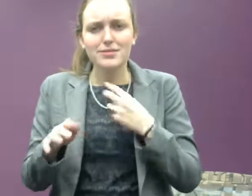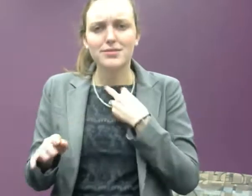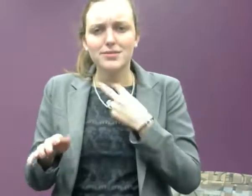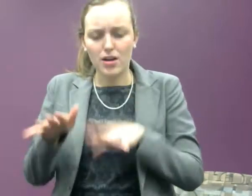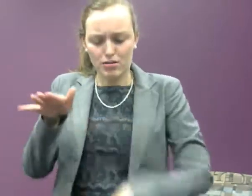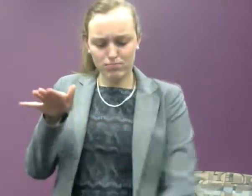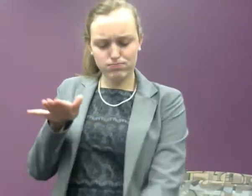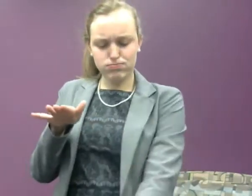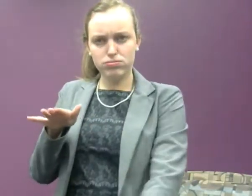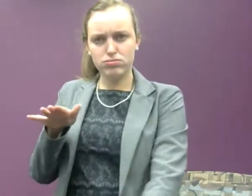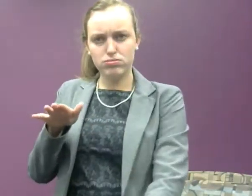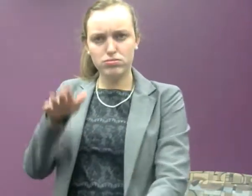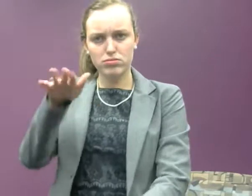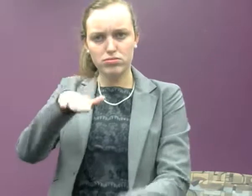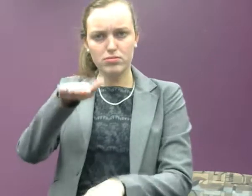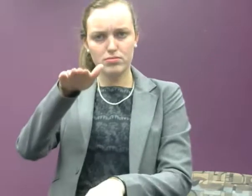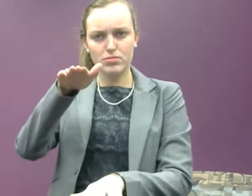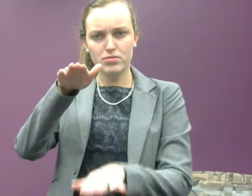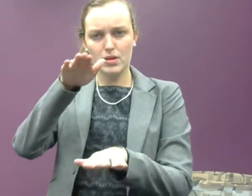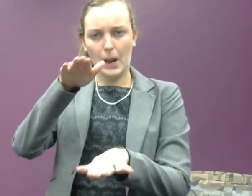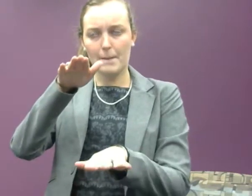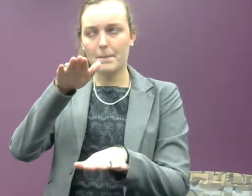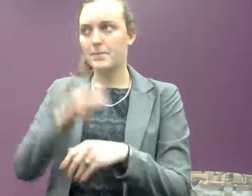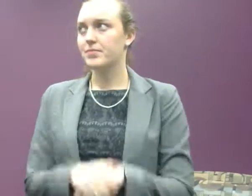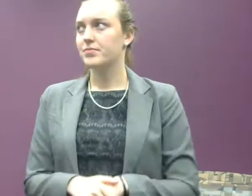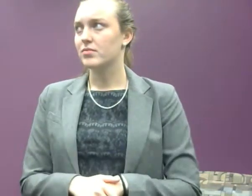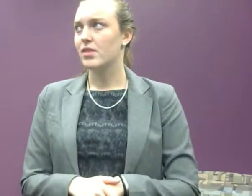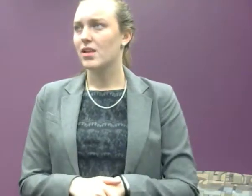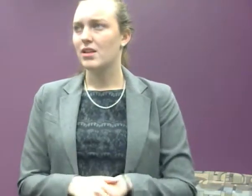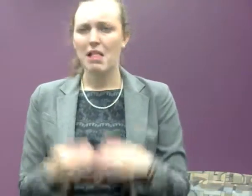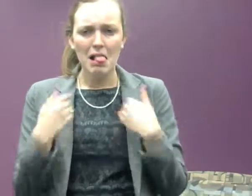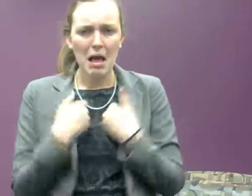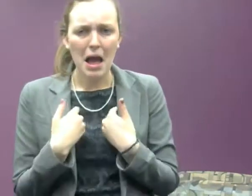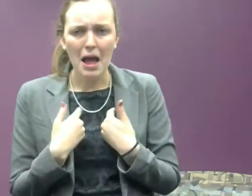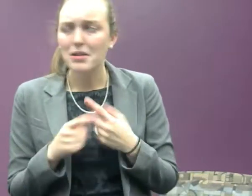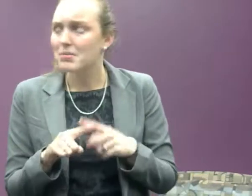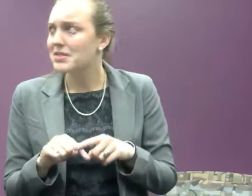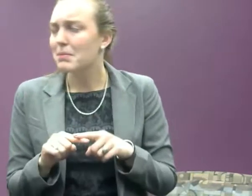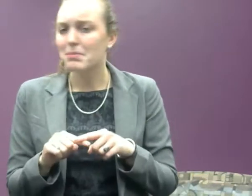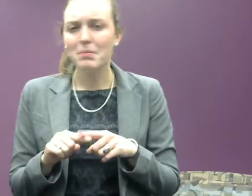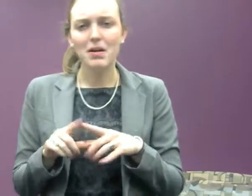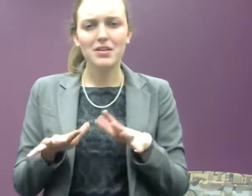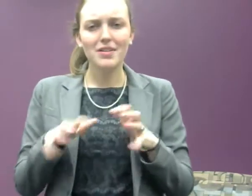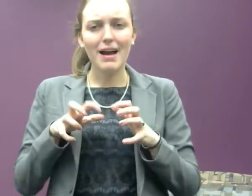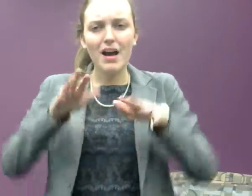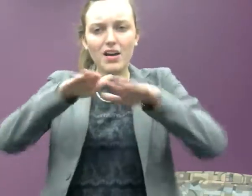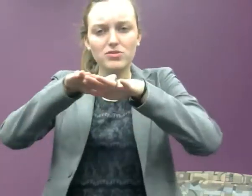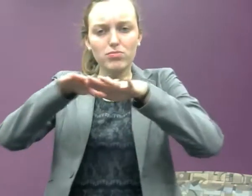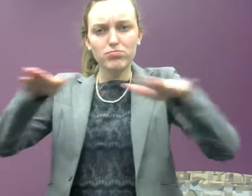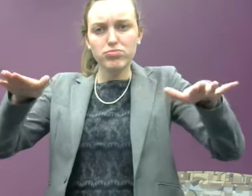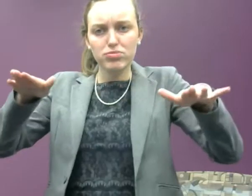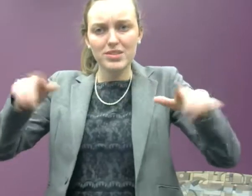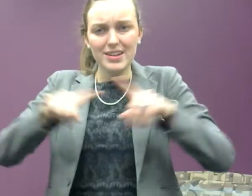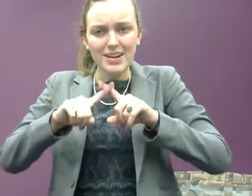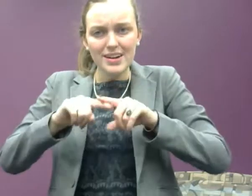It would become absolutely solid. What would that do to all the creatures that depend on the ice layer for insulation here in the winter? So that's another